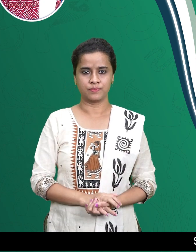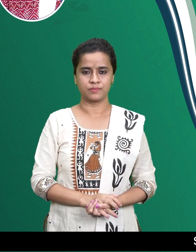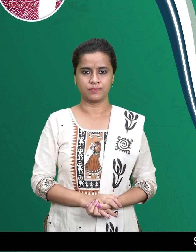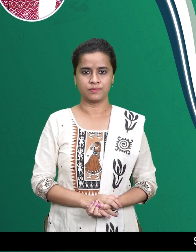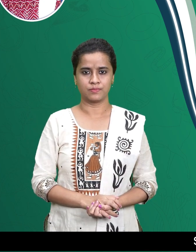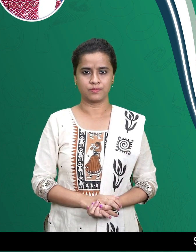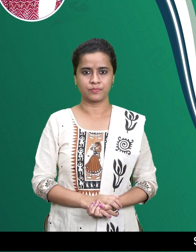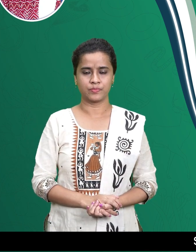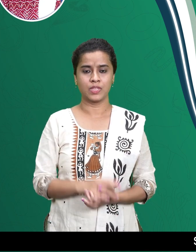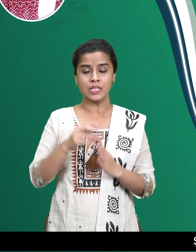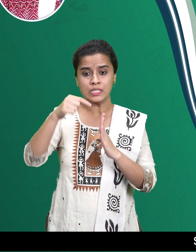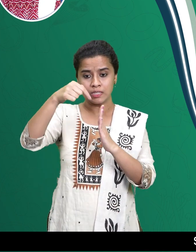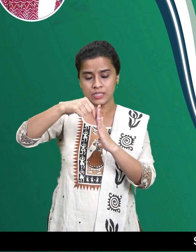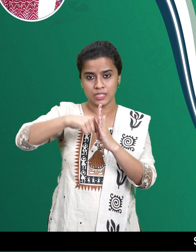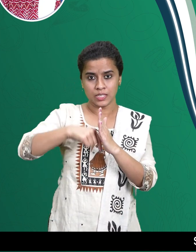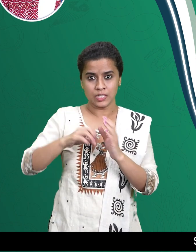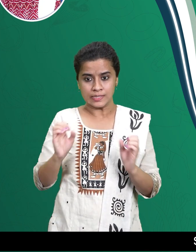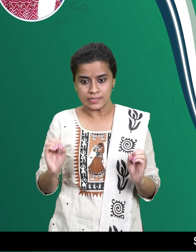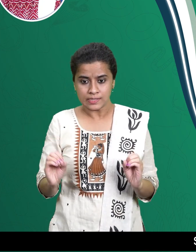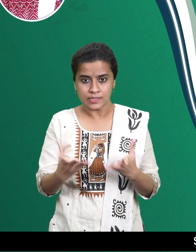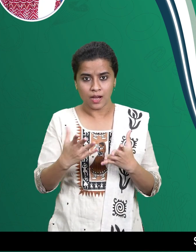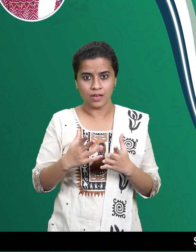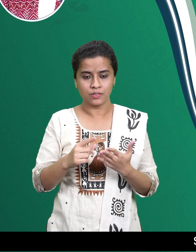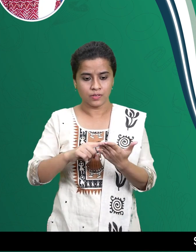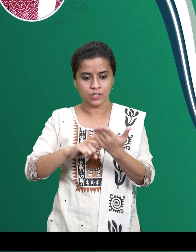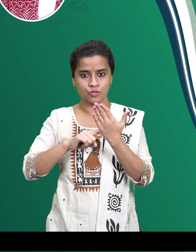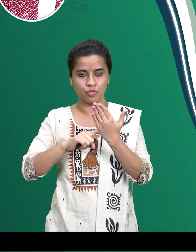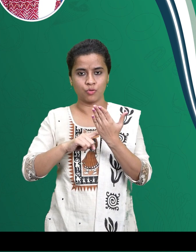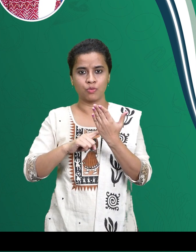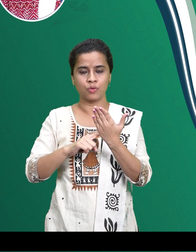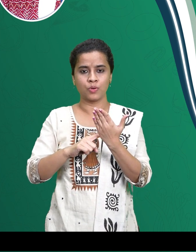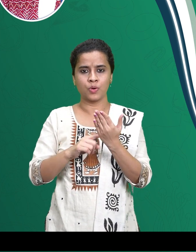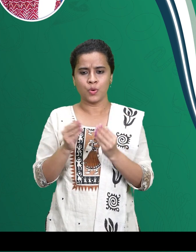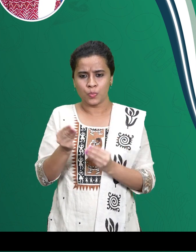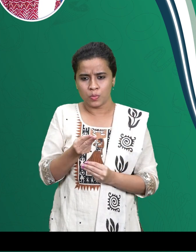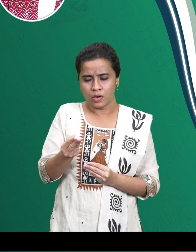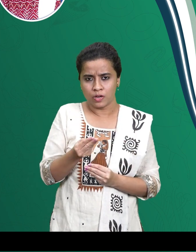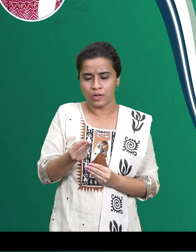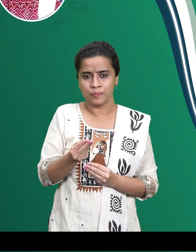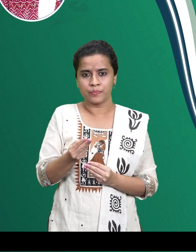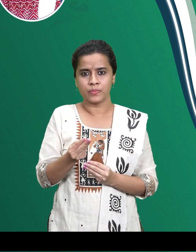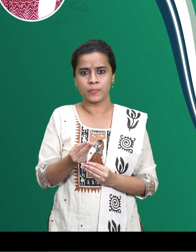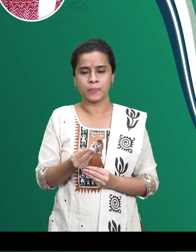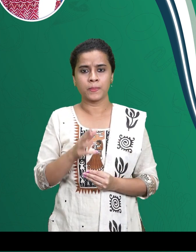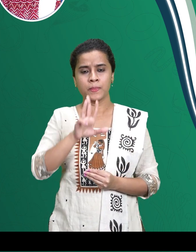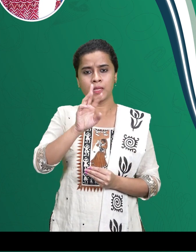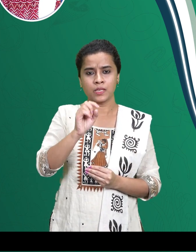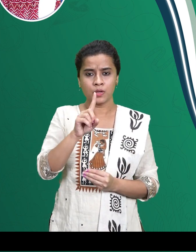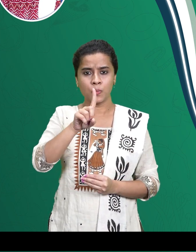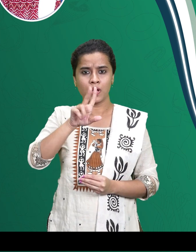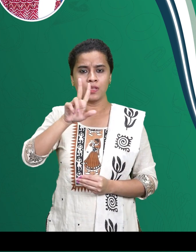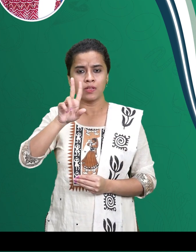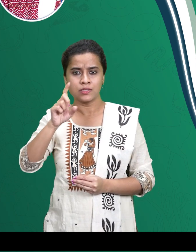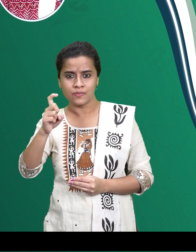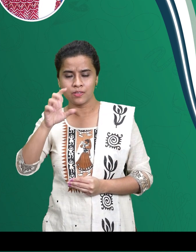Symptoms Symptoms start to appear within 90 to 175